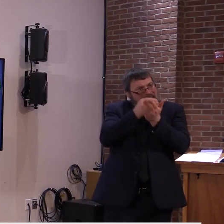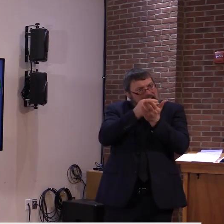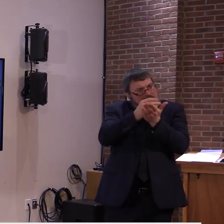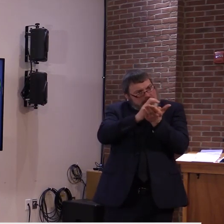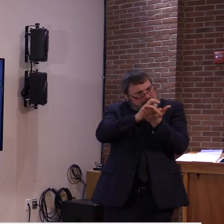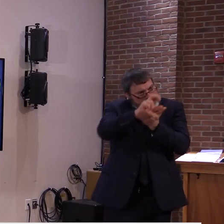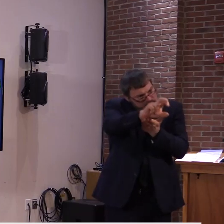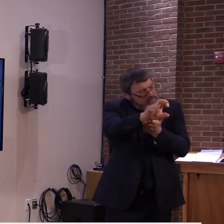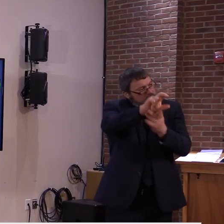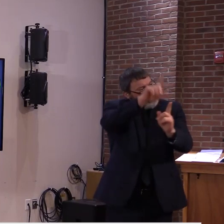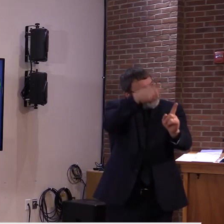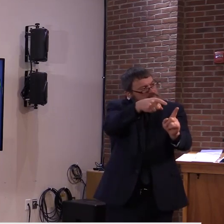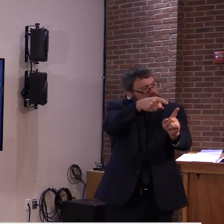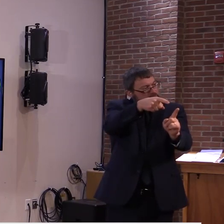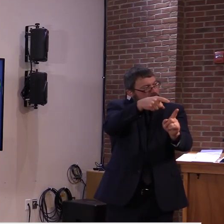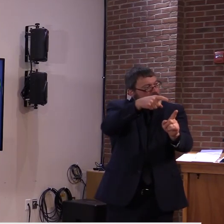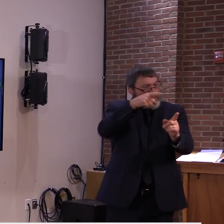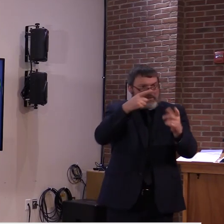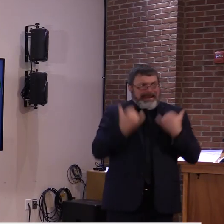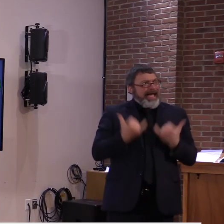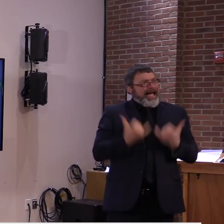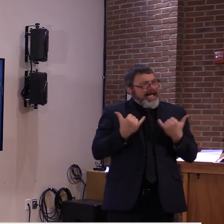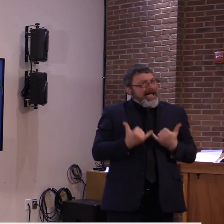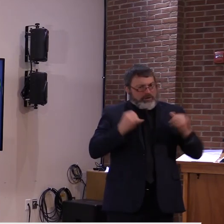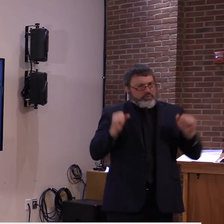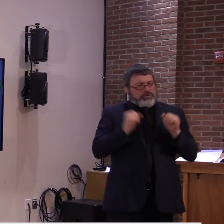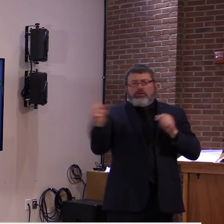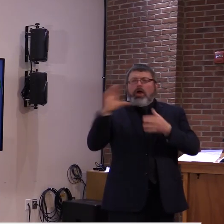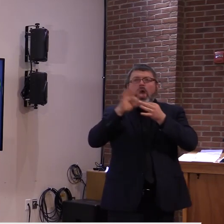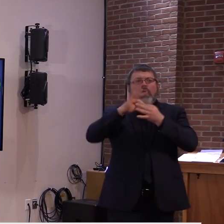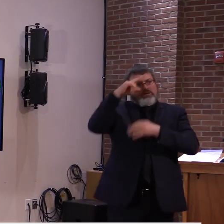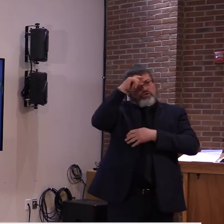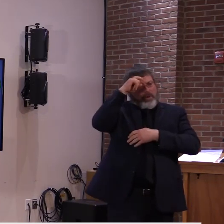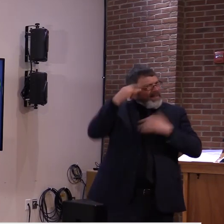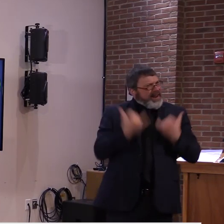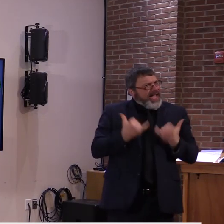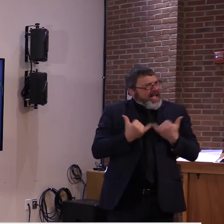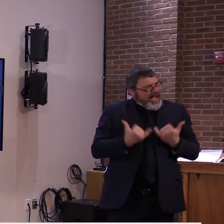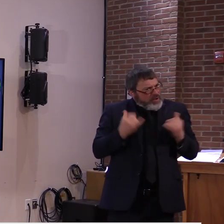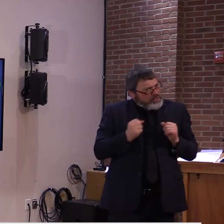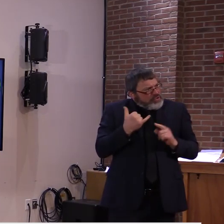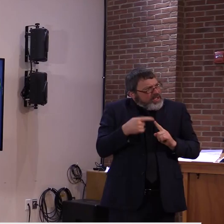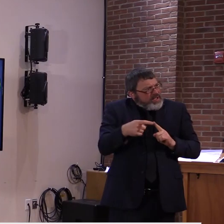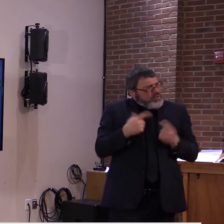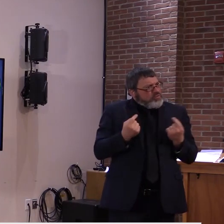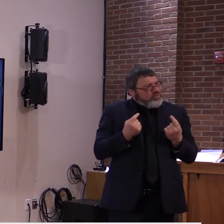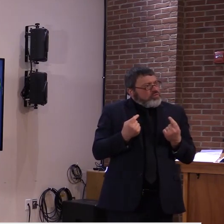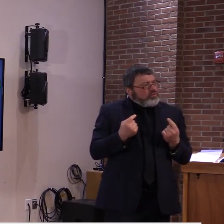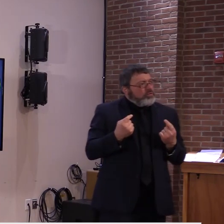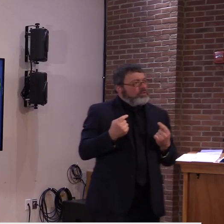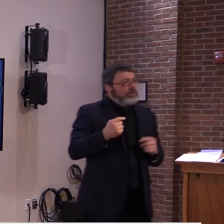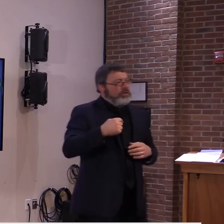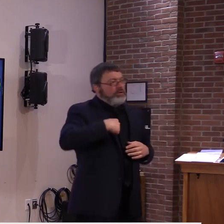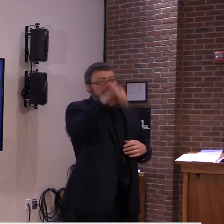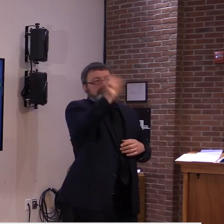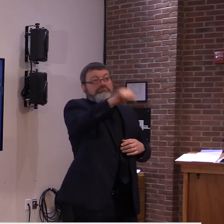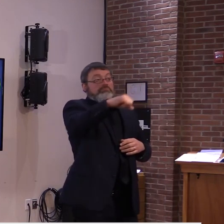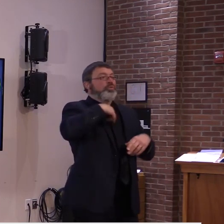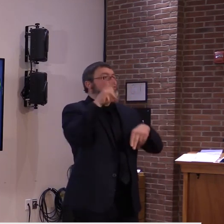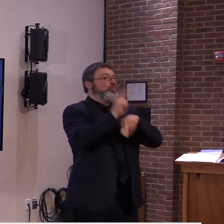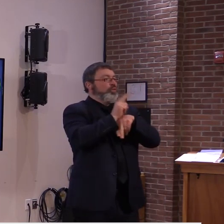Are there any kind of concrete plans to fund that transition to hotels and hotels during the winter?